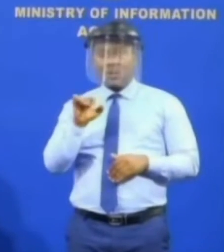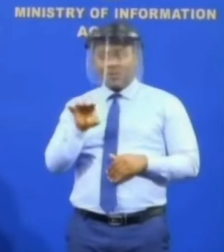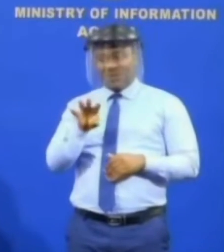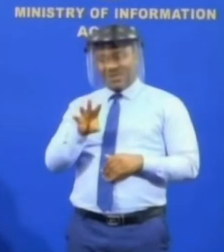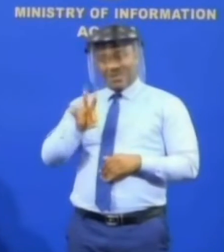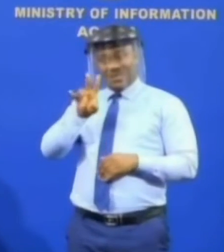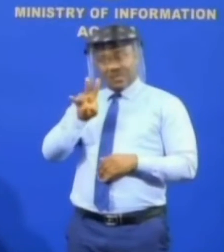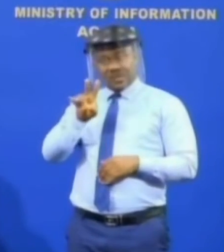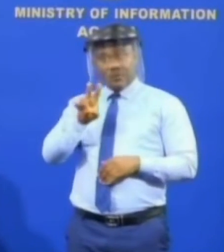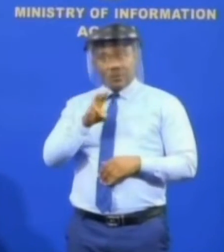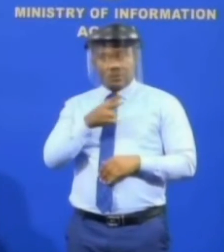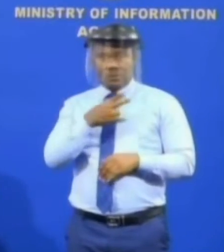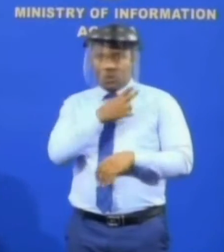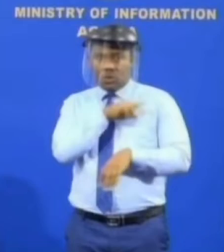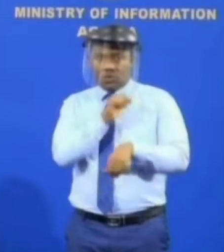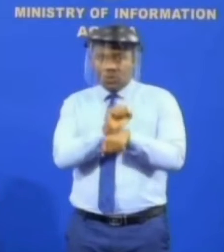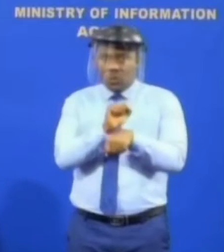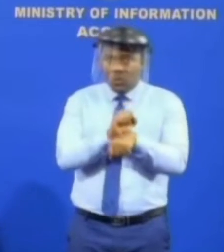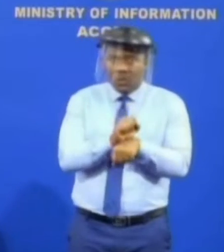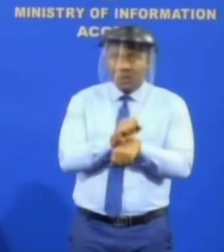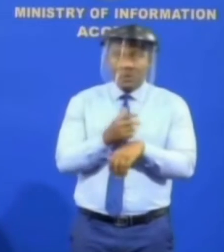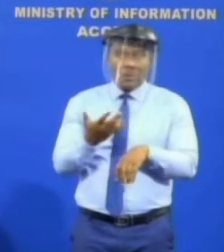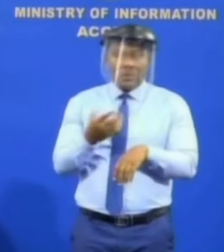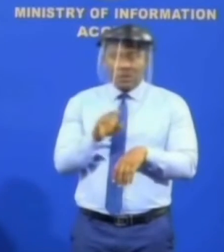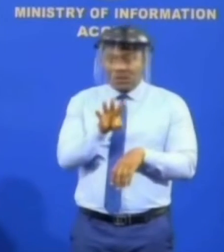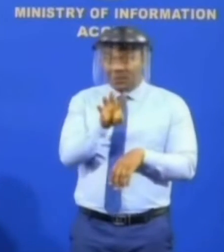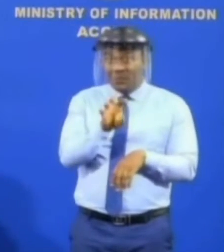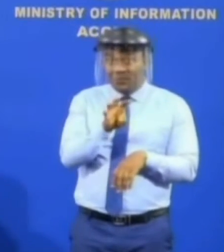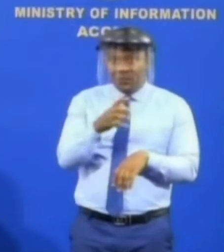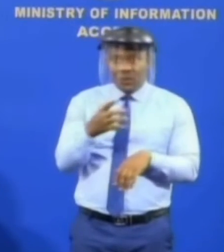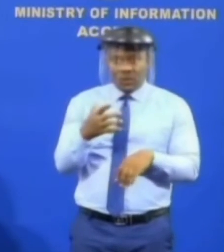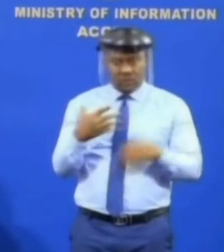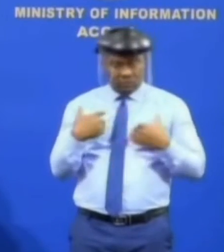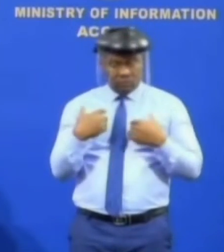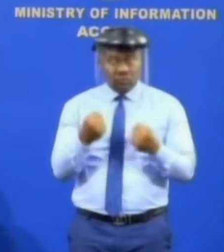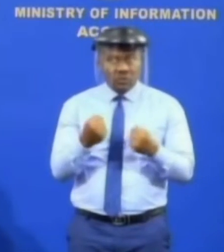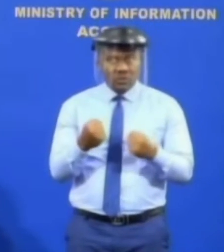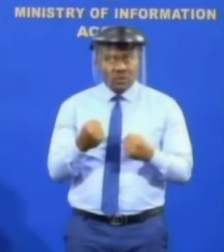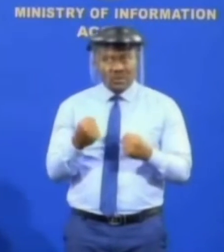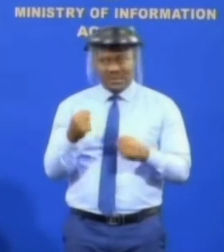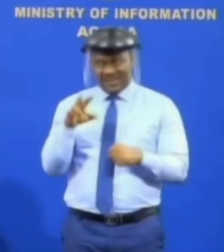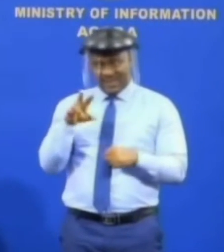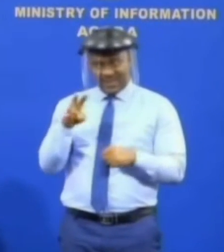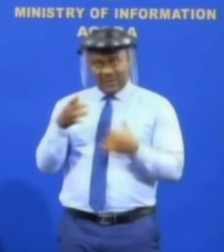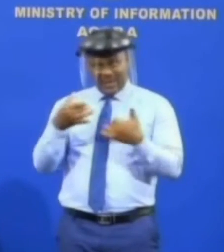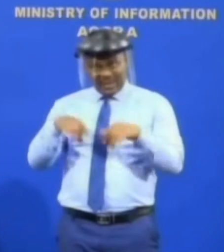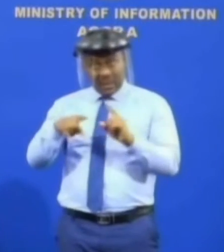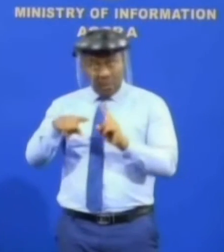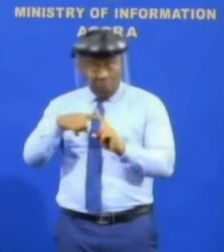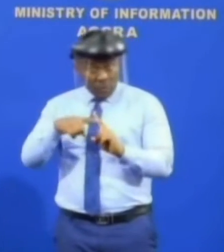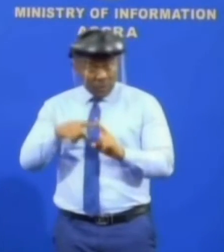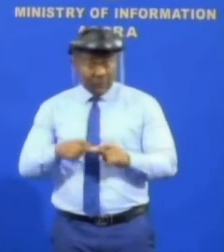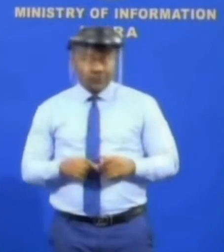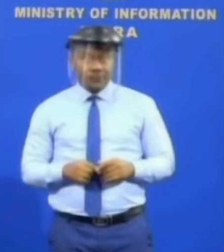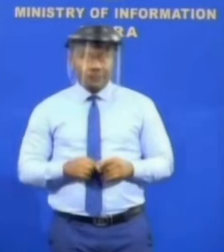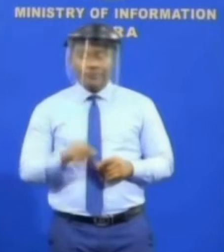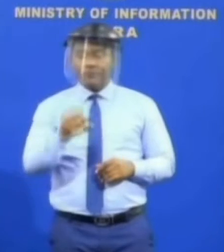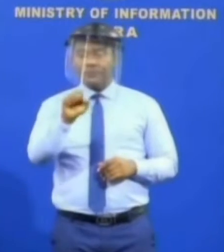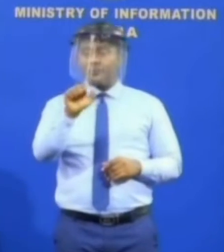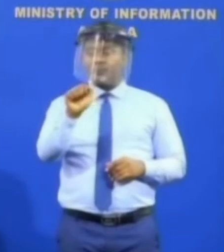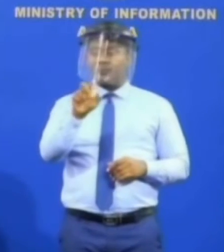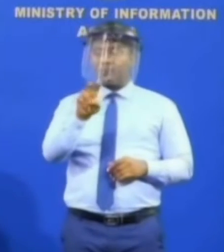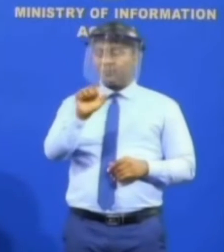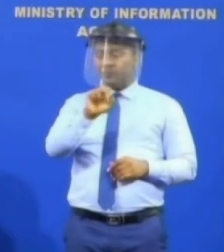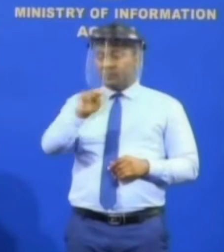47 cases of health workers being infected. 40 have recovered, and so we have 7 active cases. Savannah has